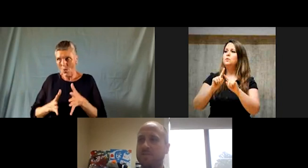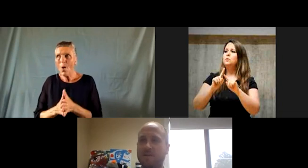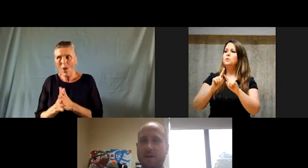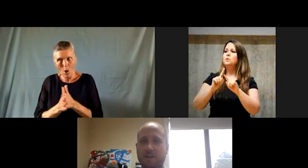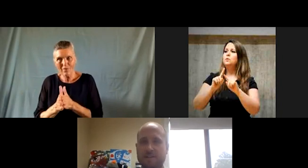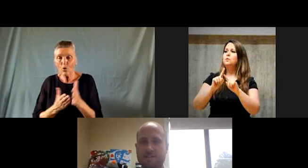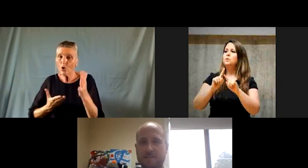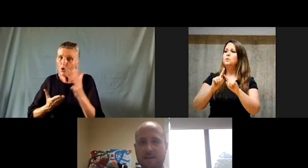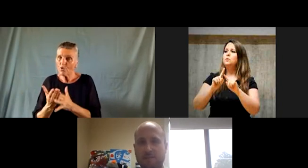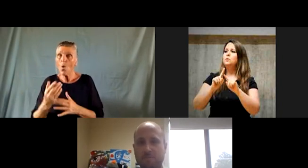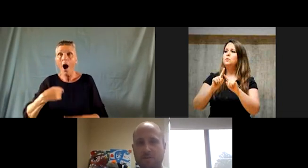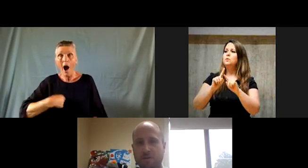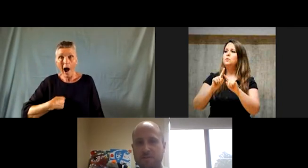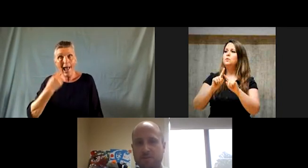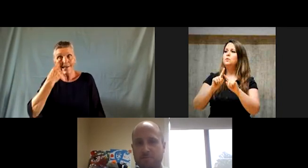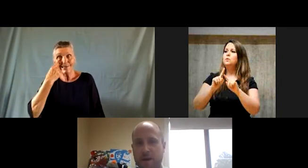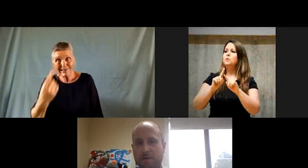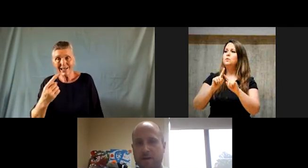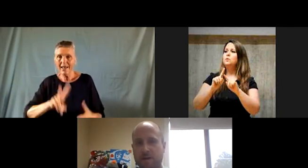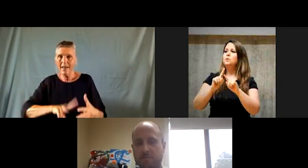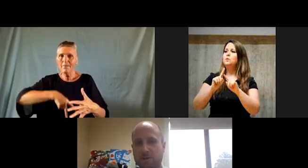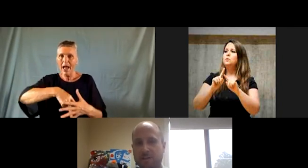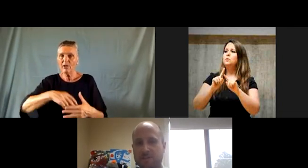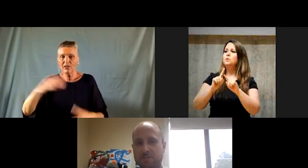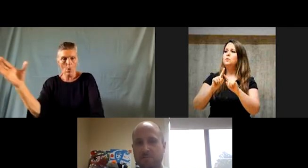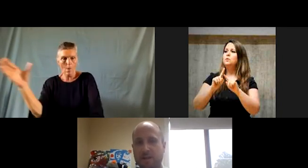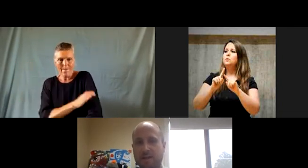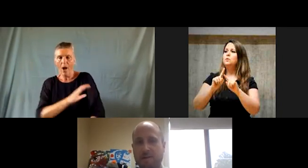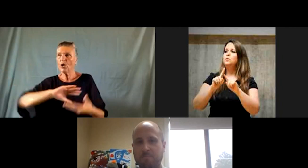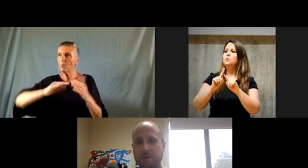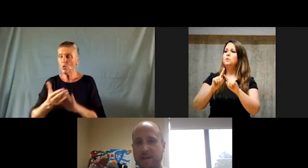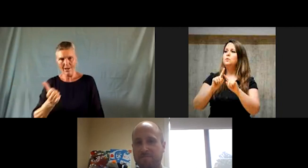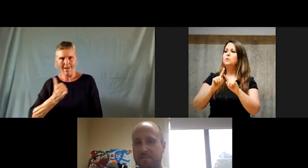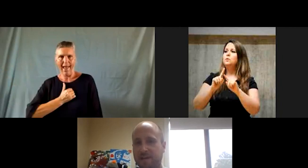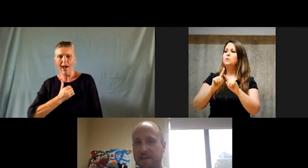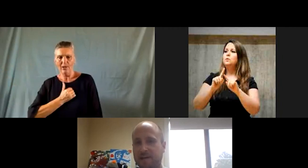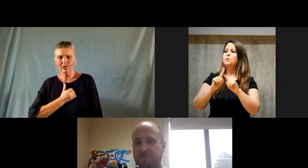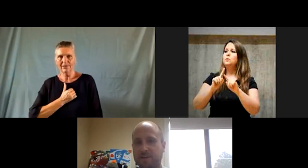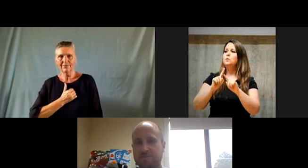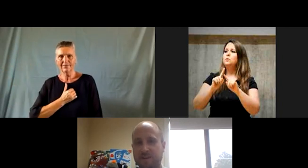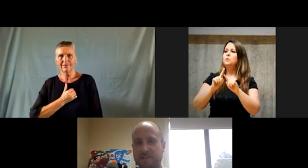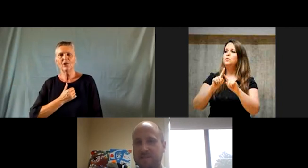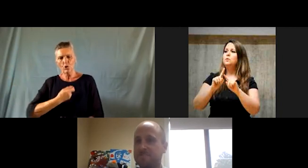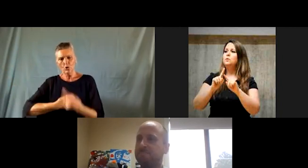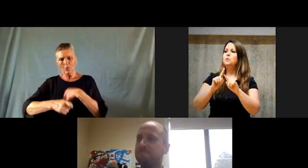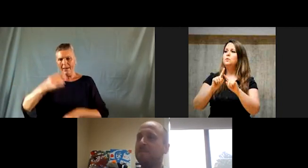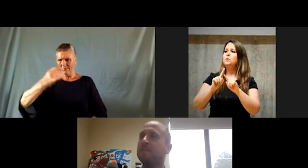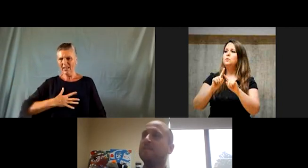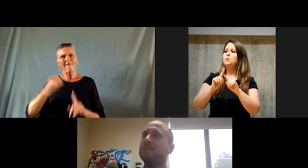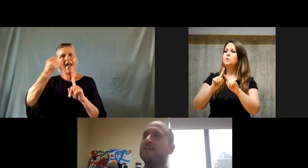through I See Barriers, to empower our community to be advocates for